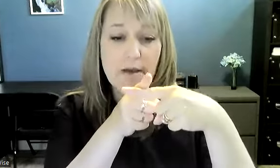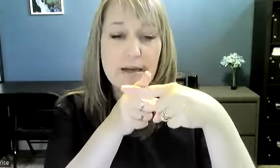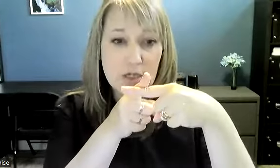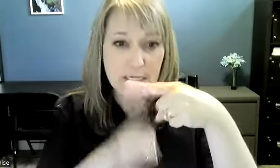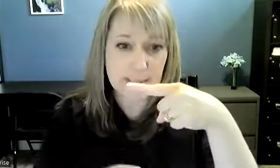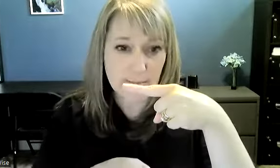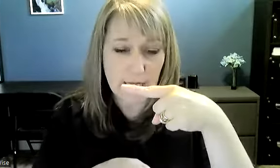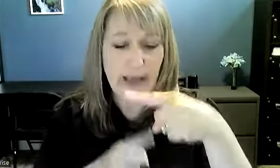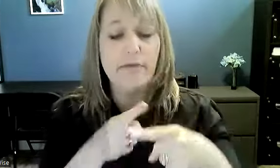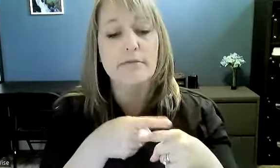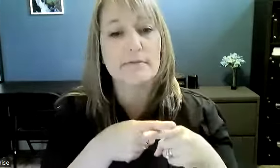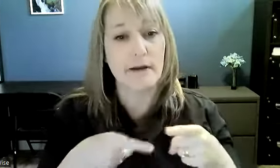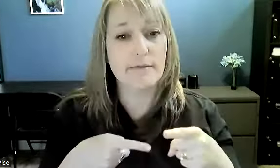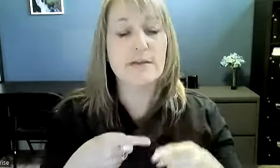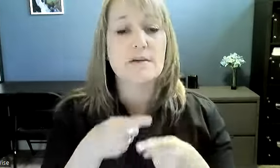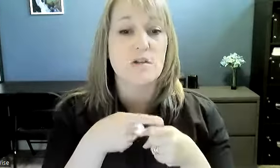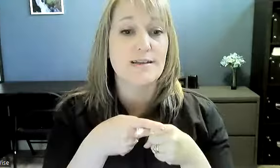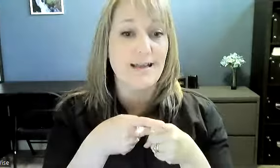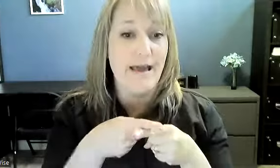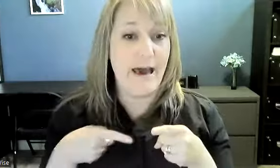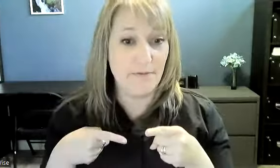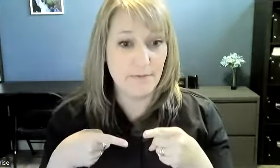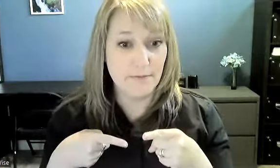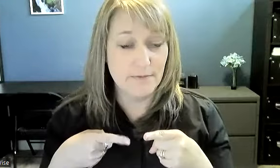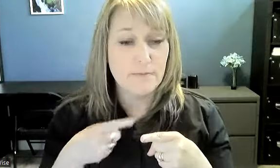imagine cutting something in half, right? So that's half.